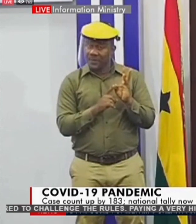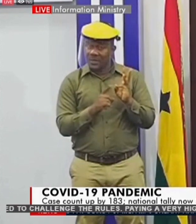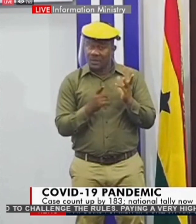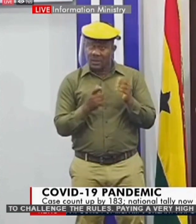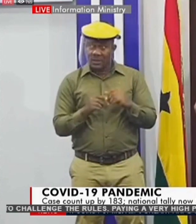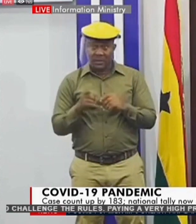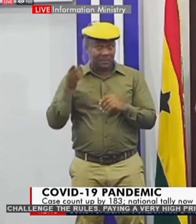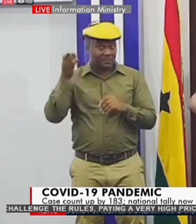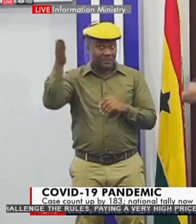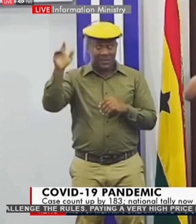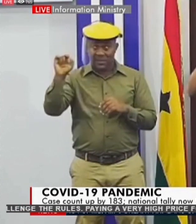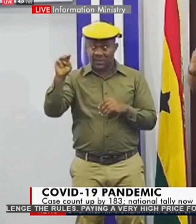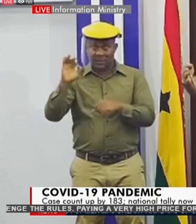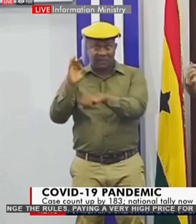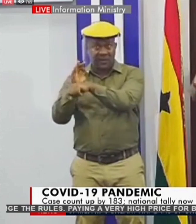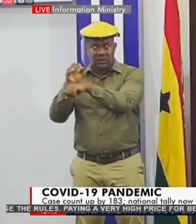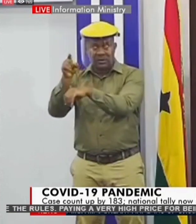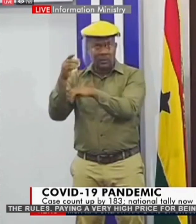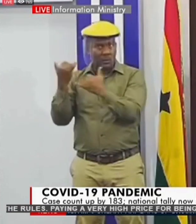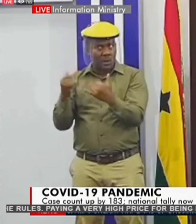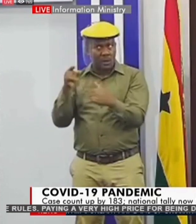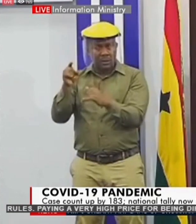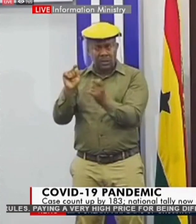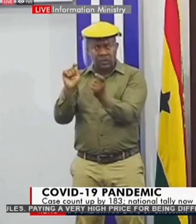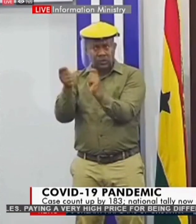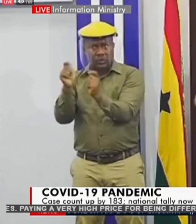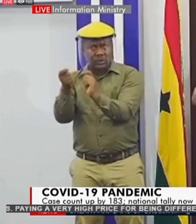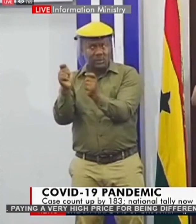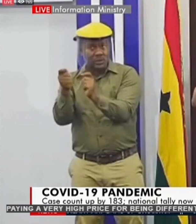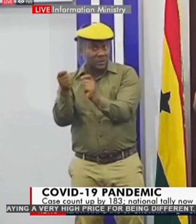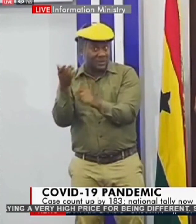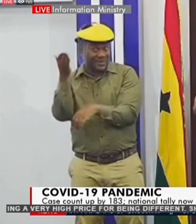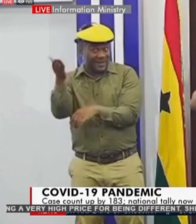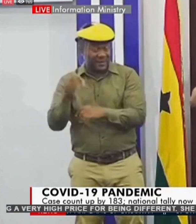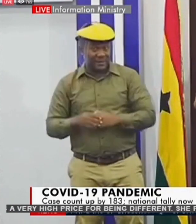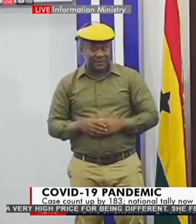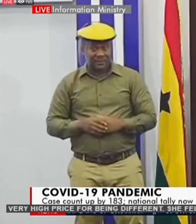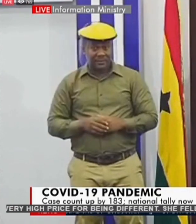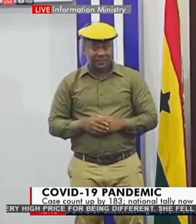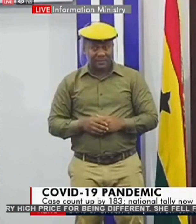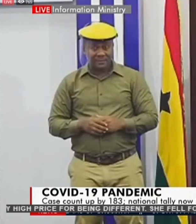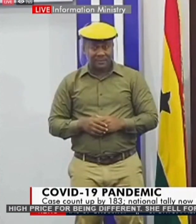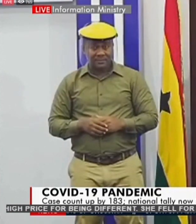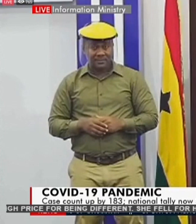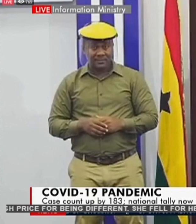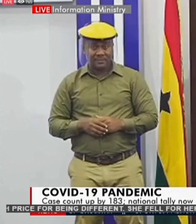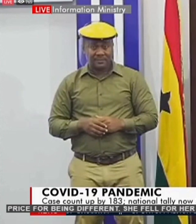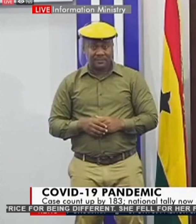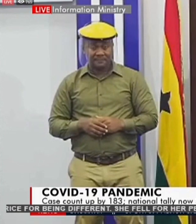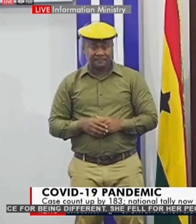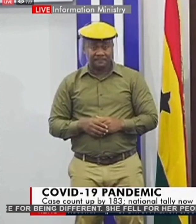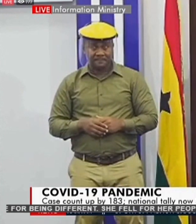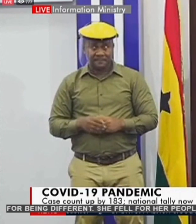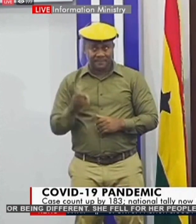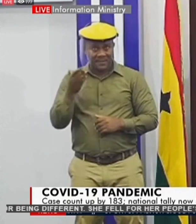company, and the Ghana Health Service has moved in back to do a reassessment and do re-examination, and